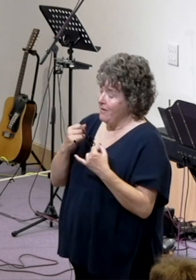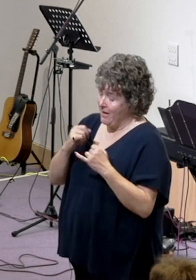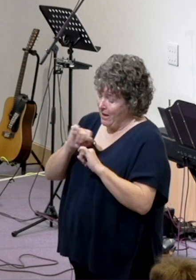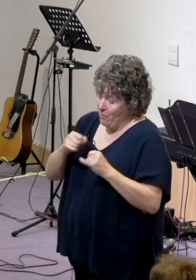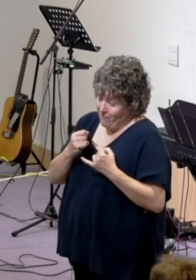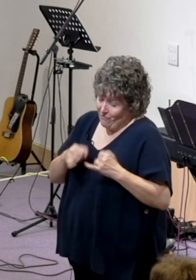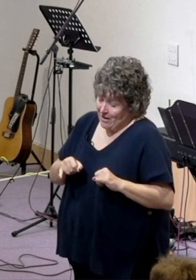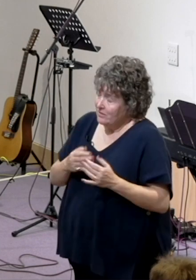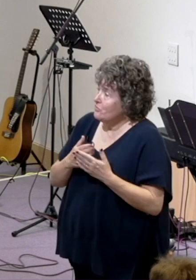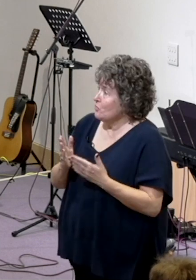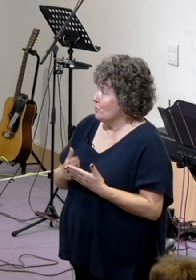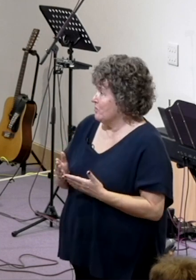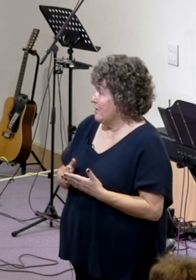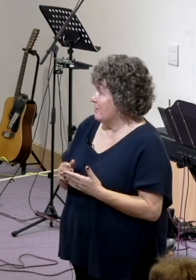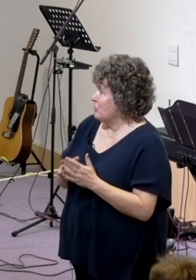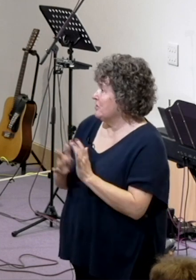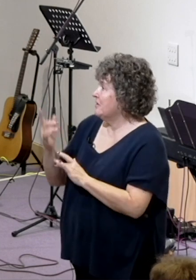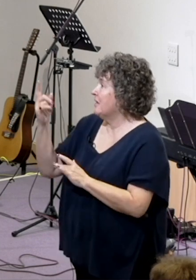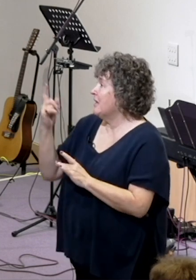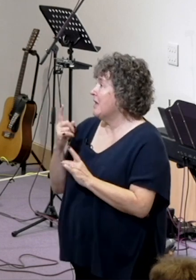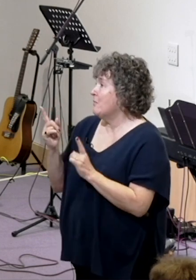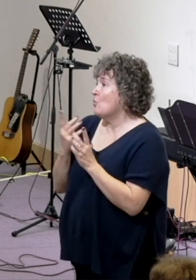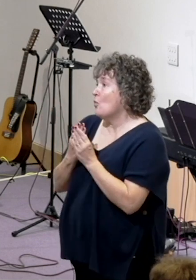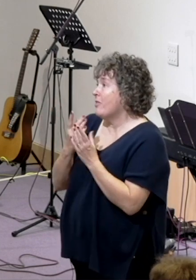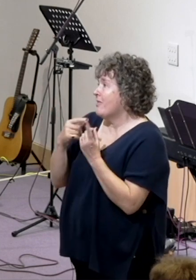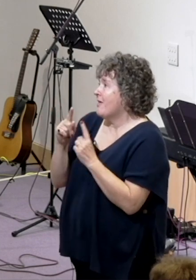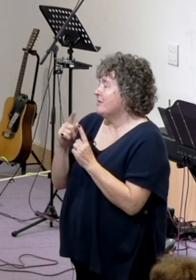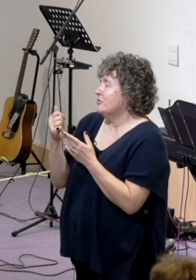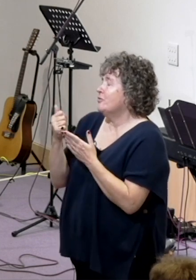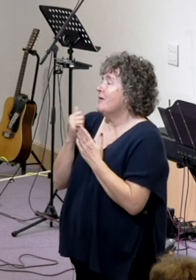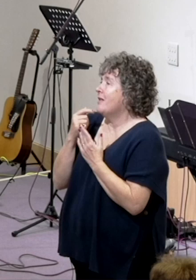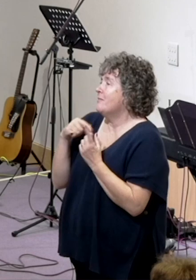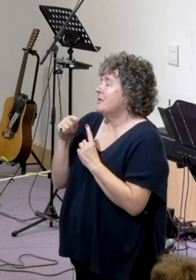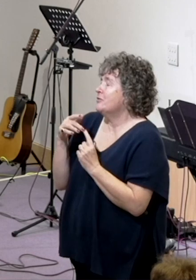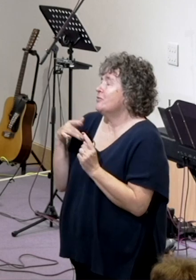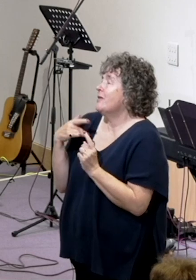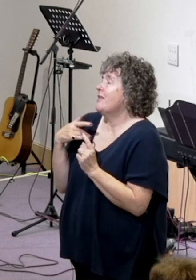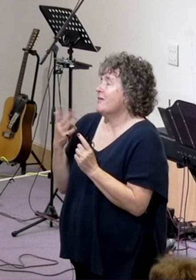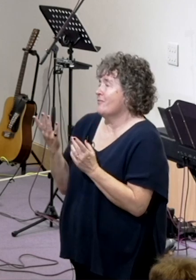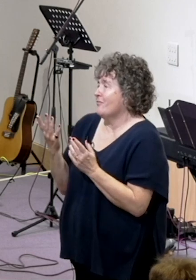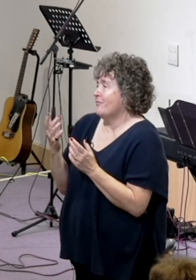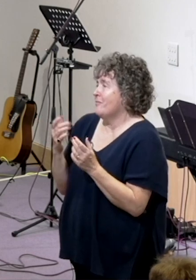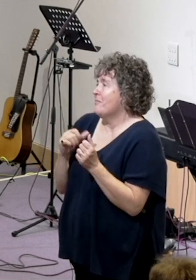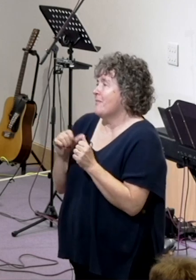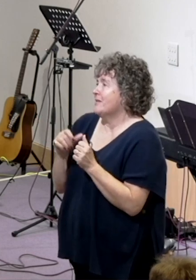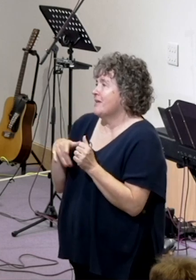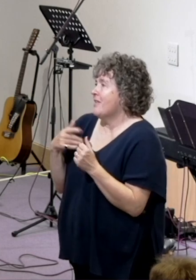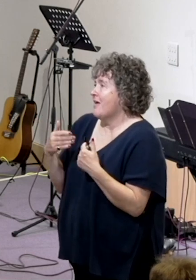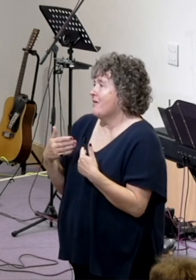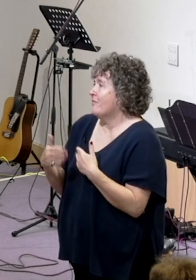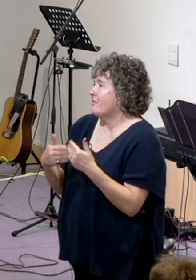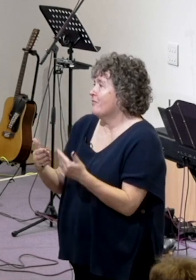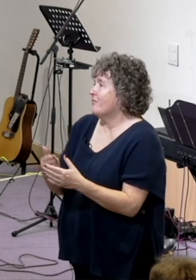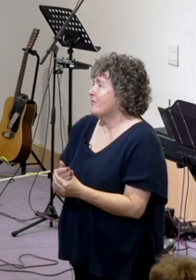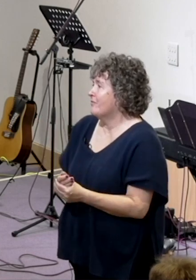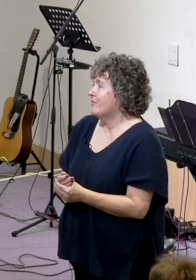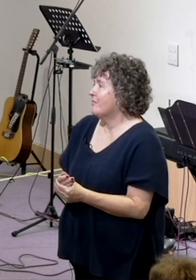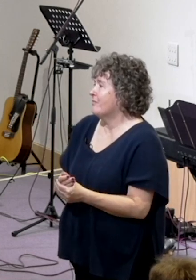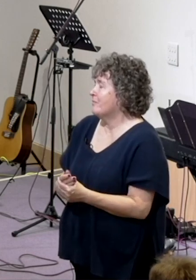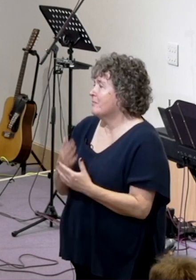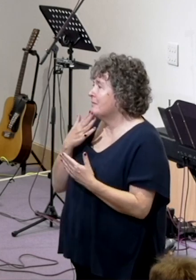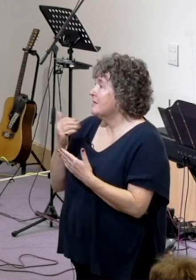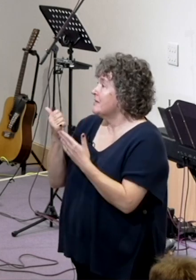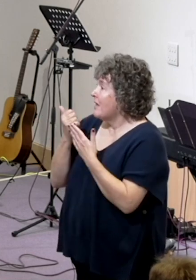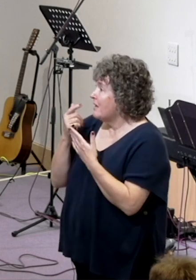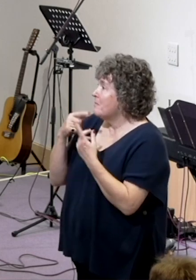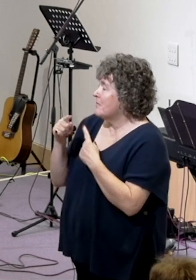failures, and he came to be with us, to help us to live a better life. Lord,